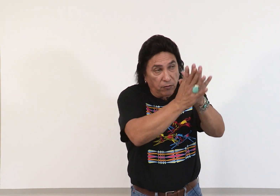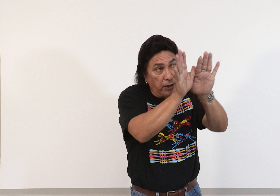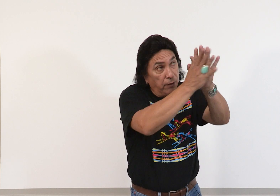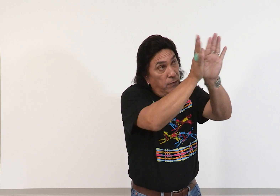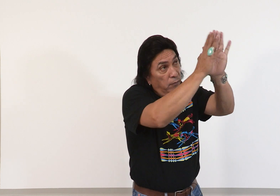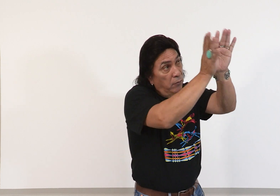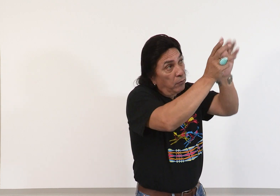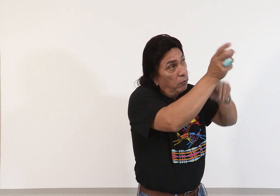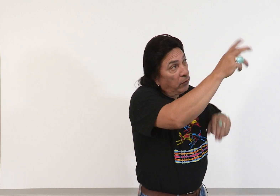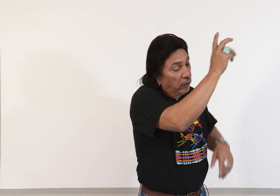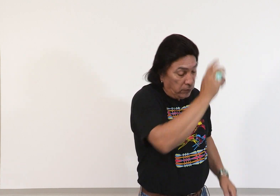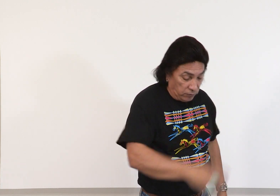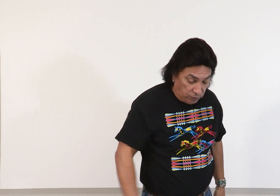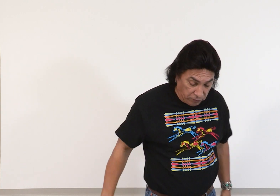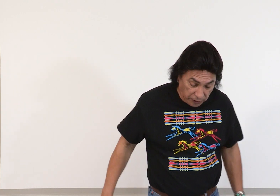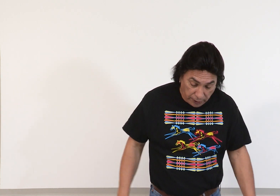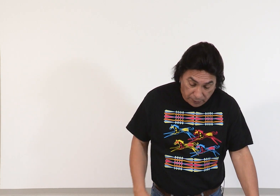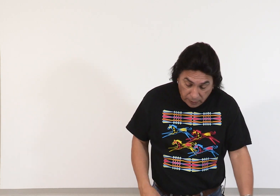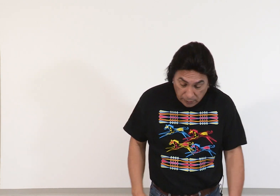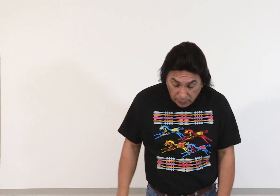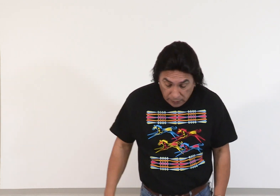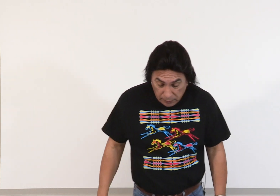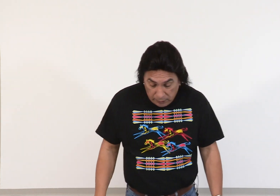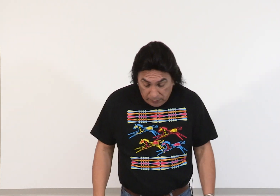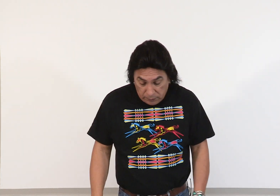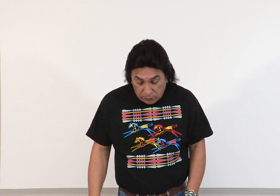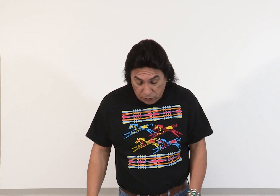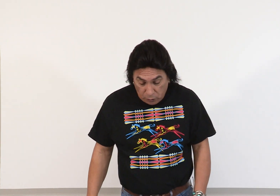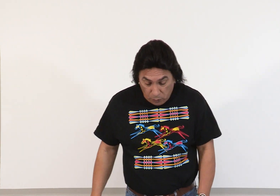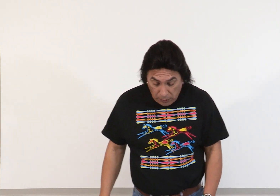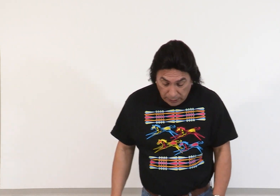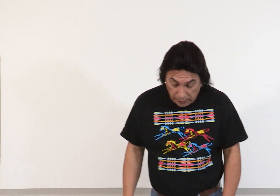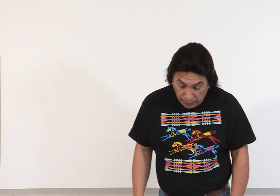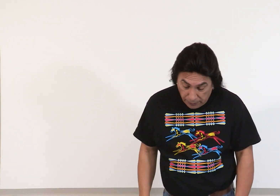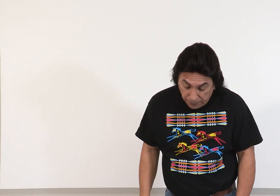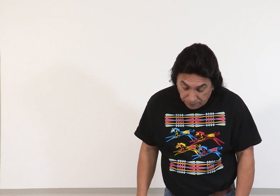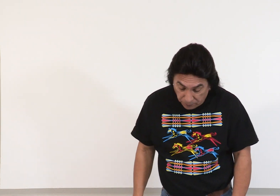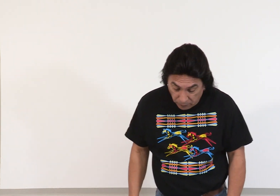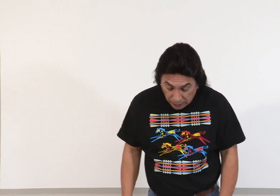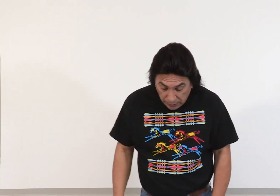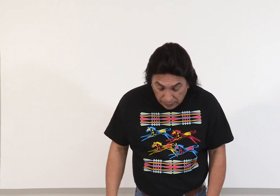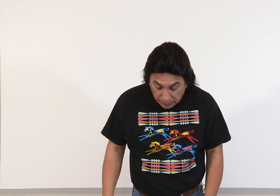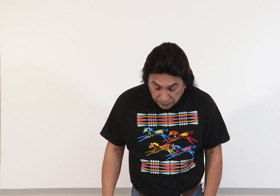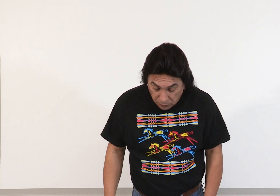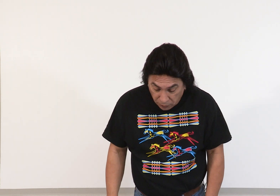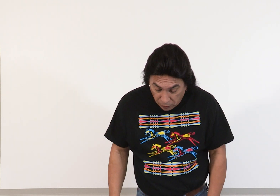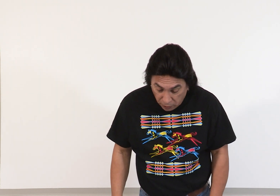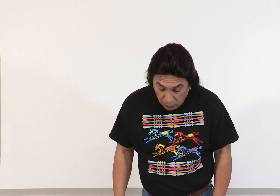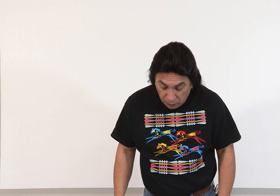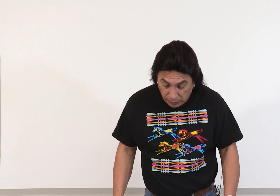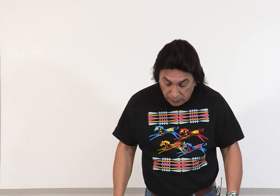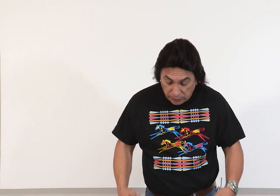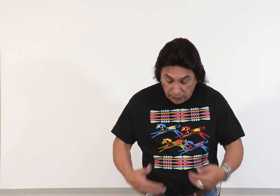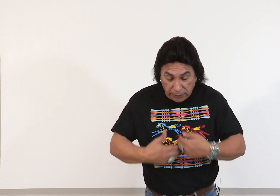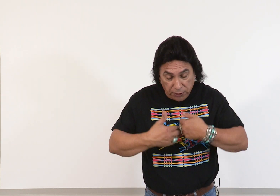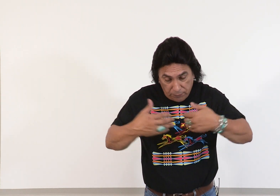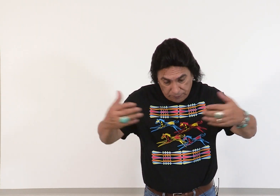butterfly flying. So that's going to conclude this lesson,